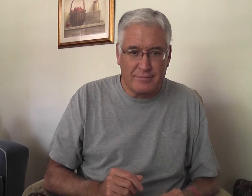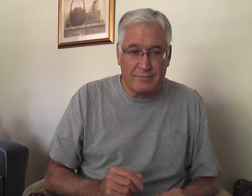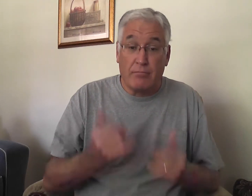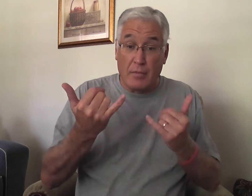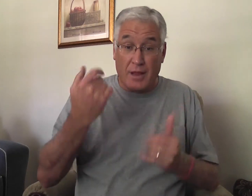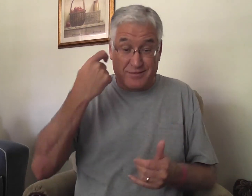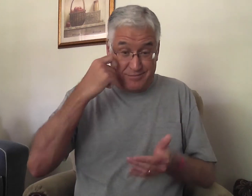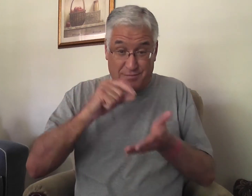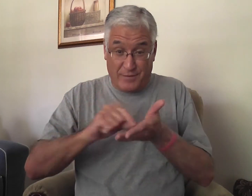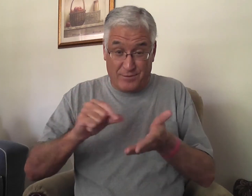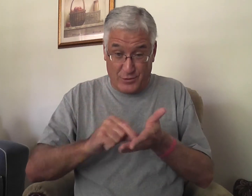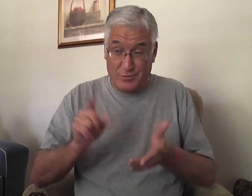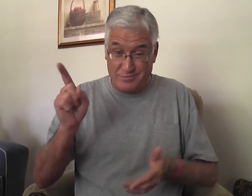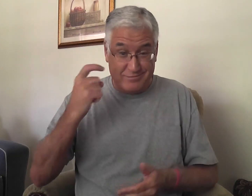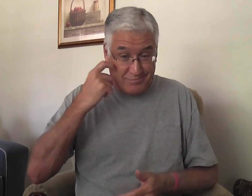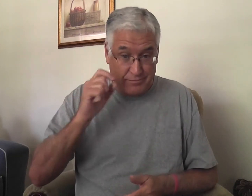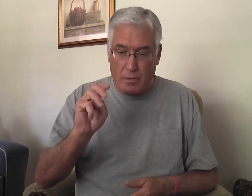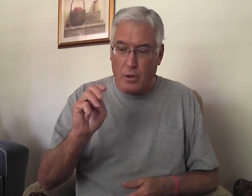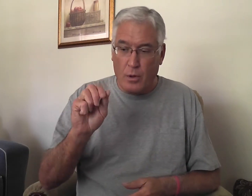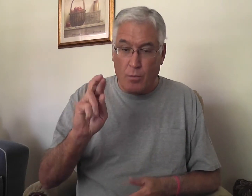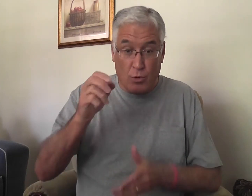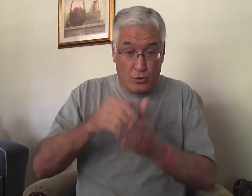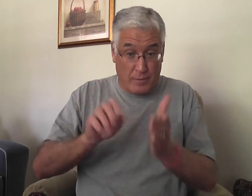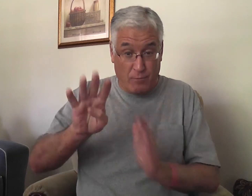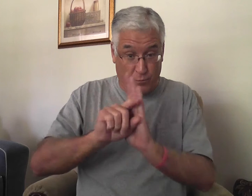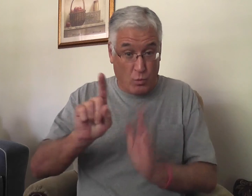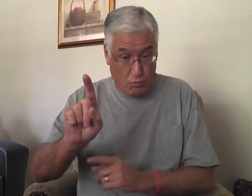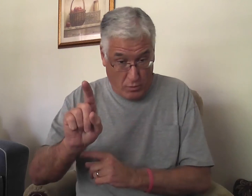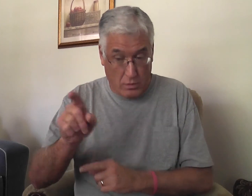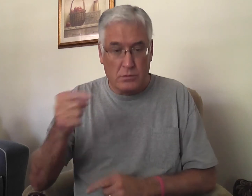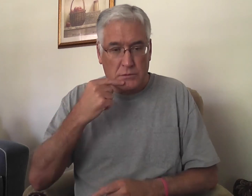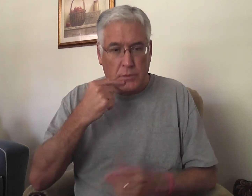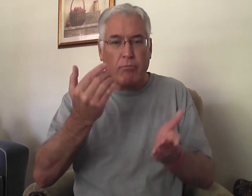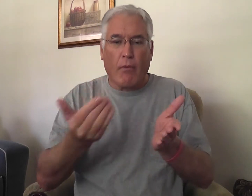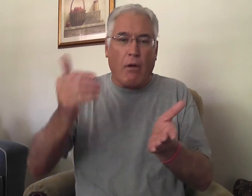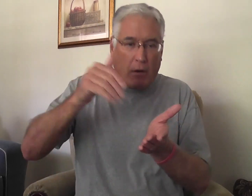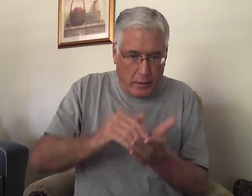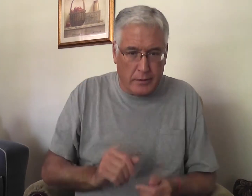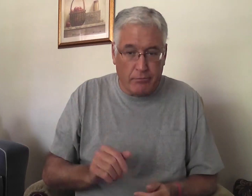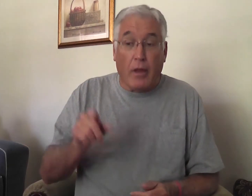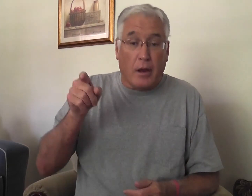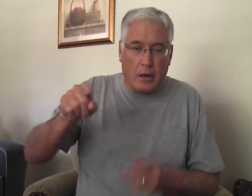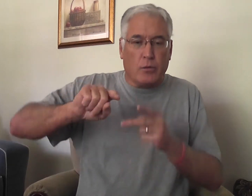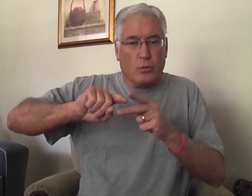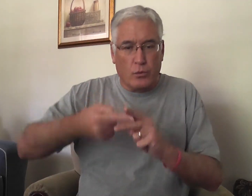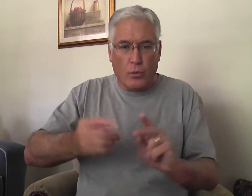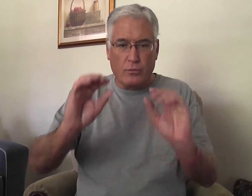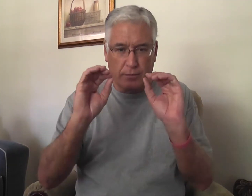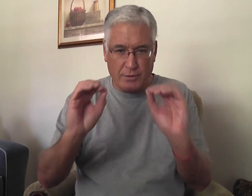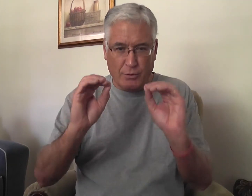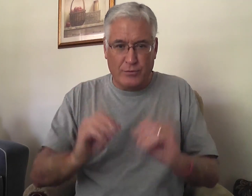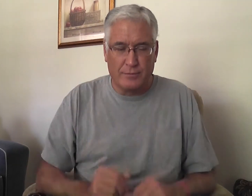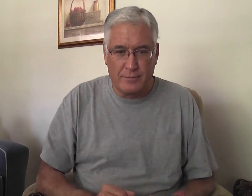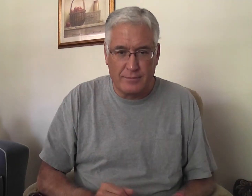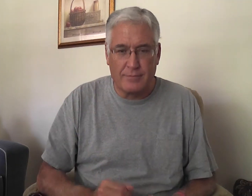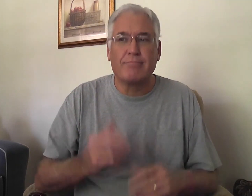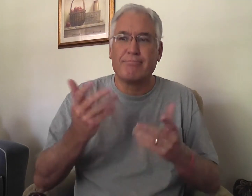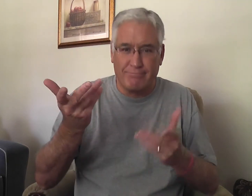out. So, in this recent verse that we read, in verse 1, it says again. Again, he started